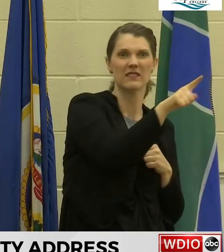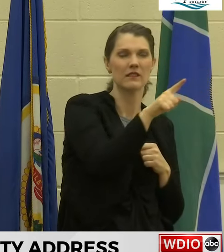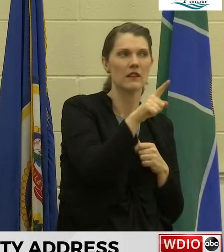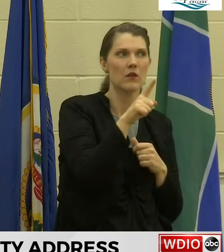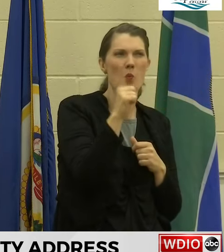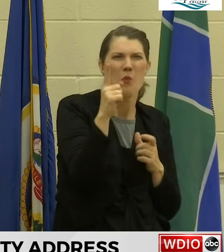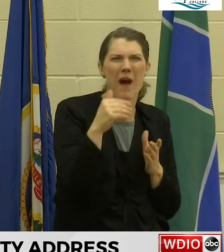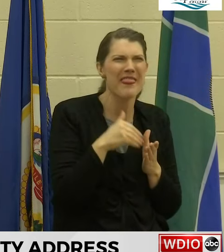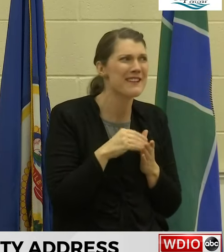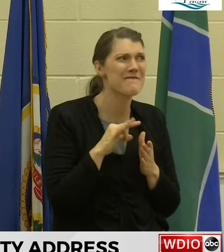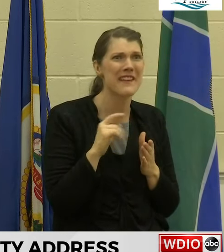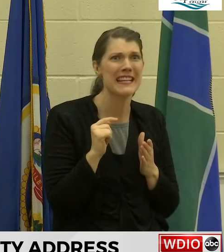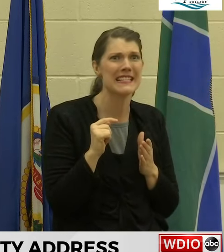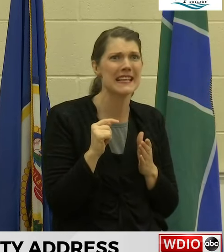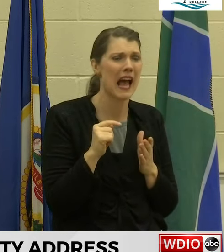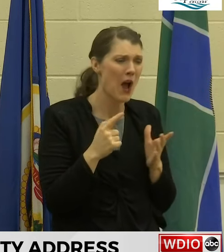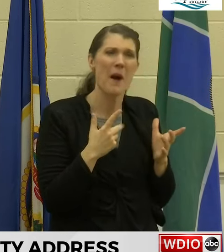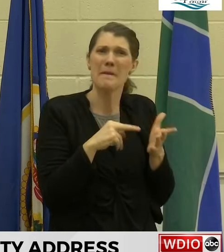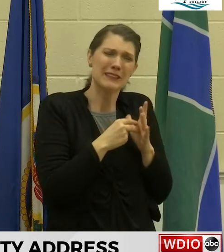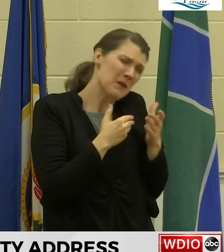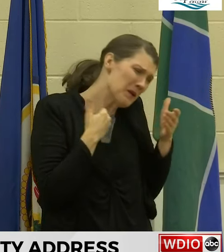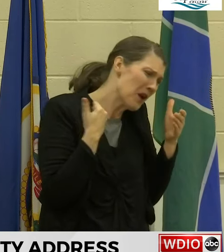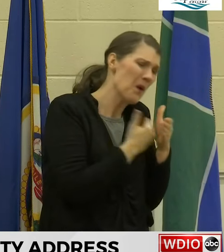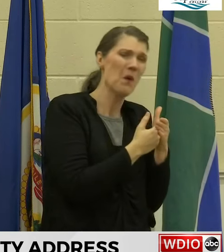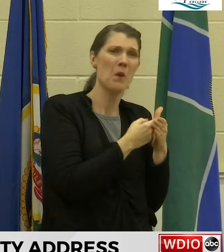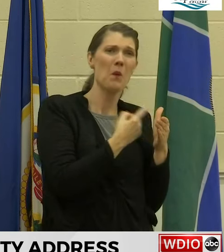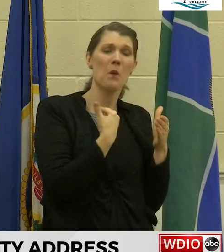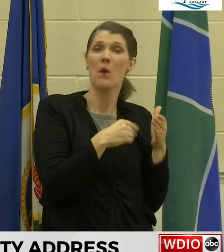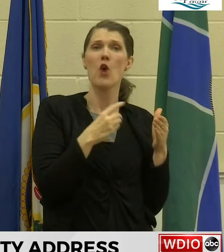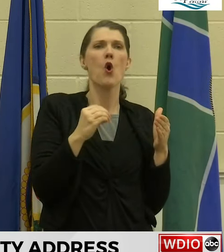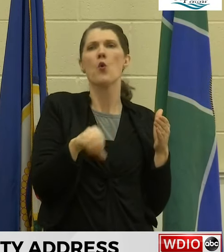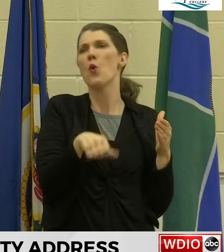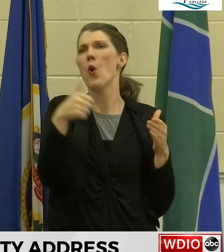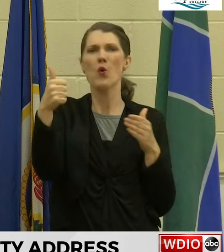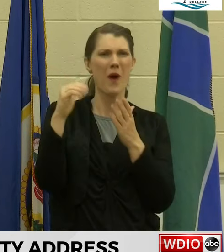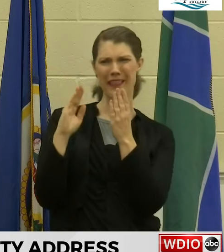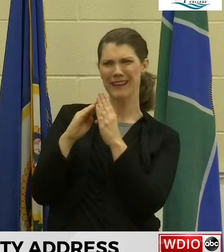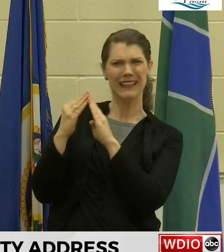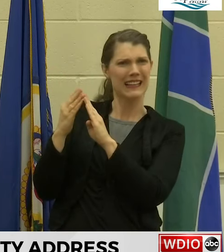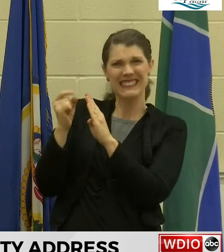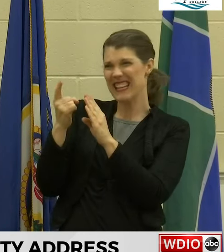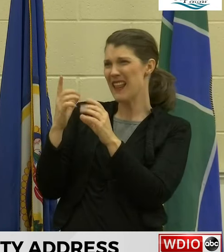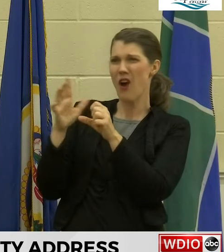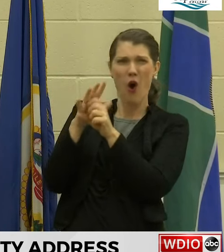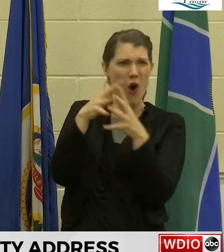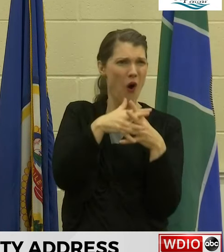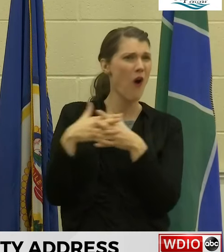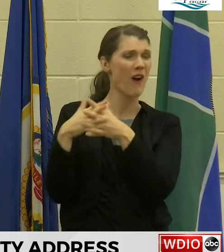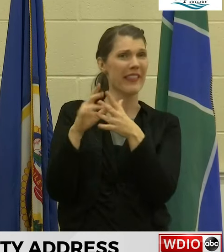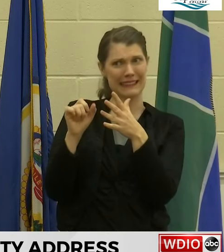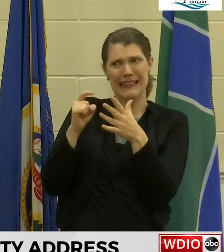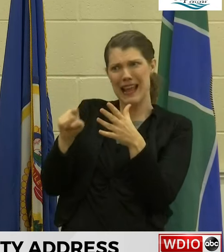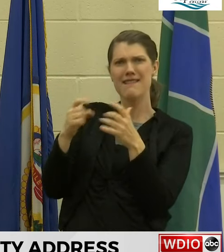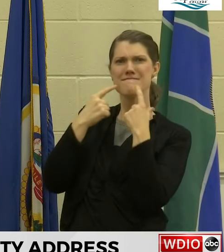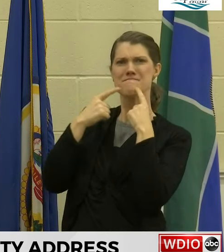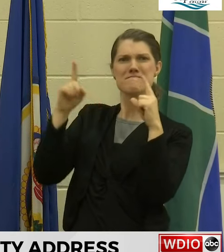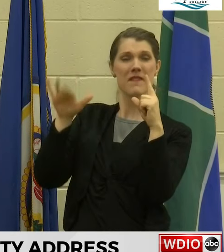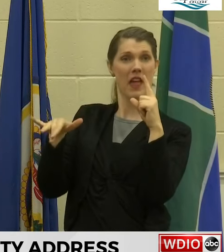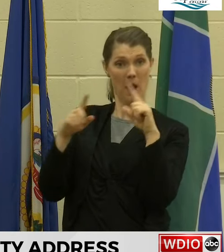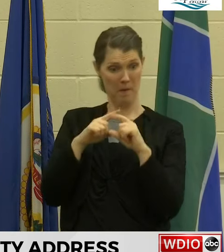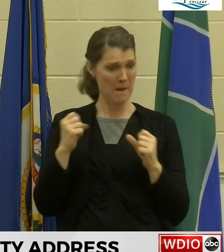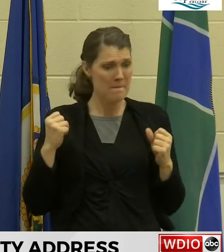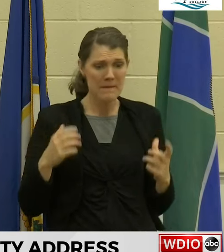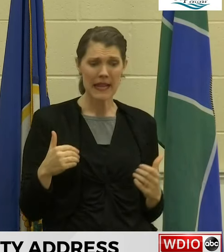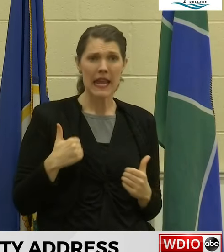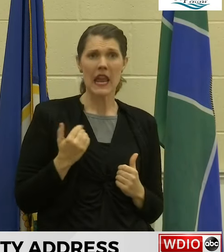1,000 feet. There is no other city in the country that can say that. And yet many young